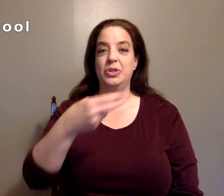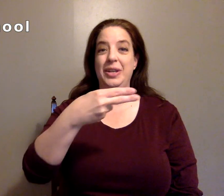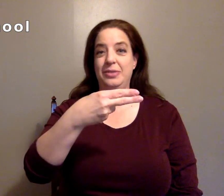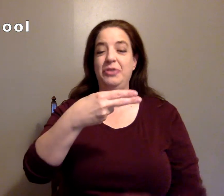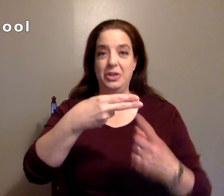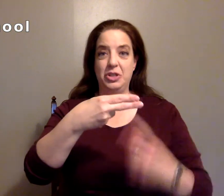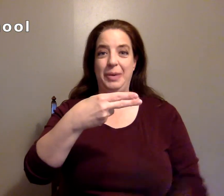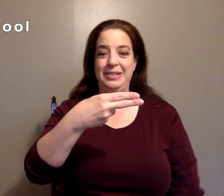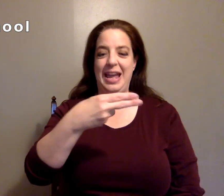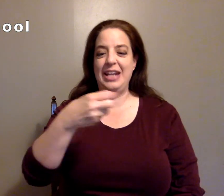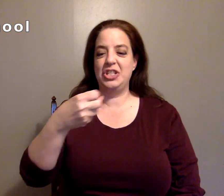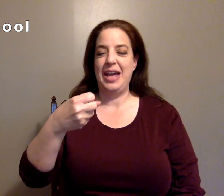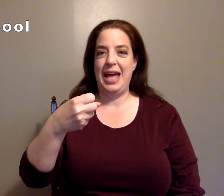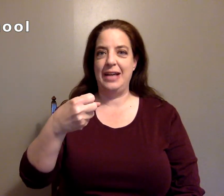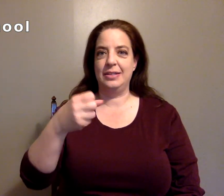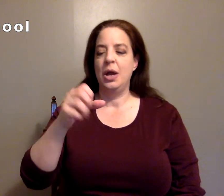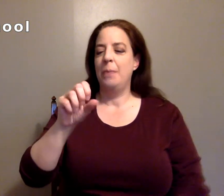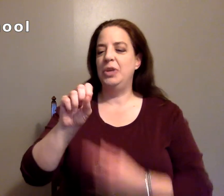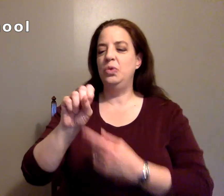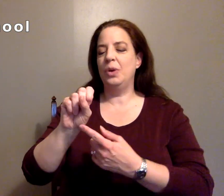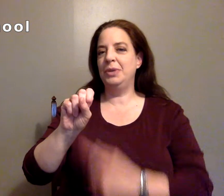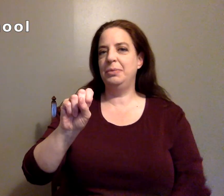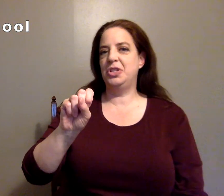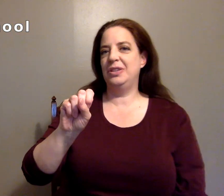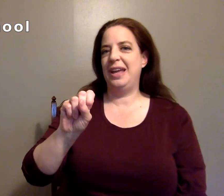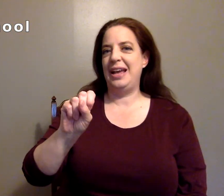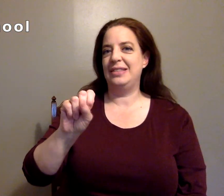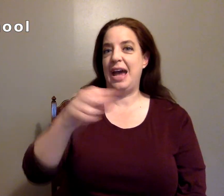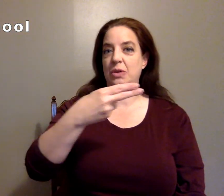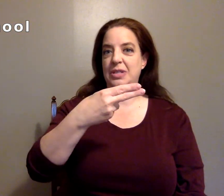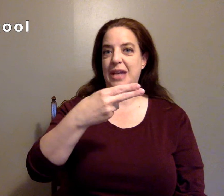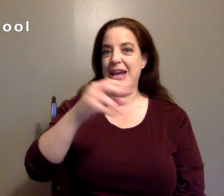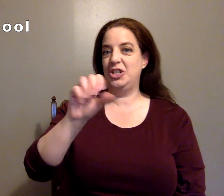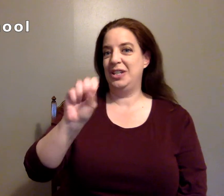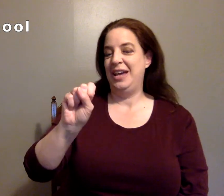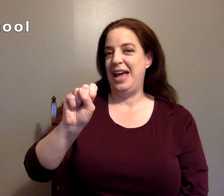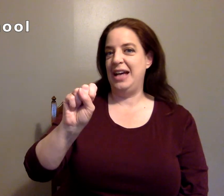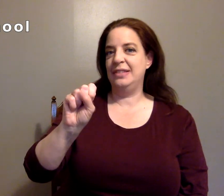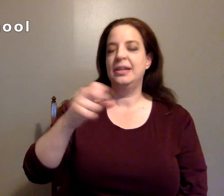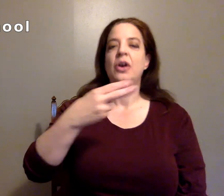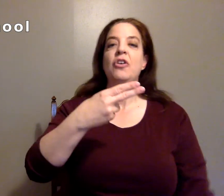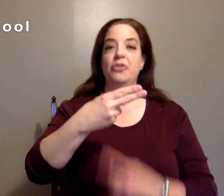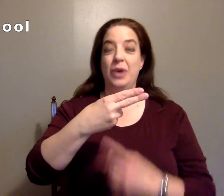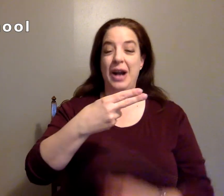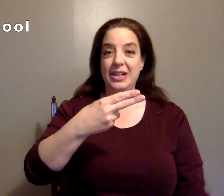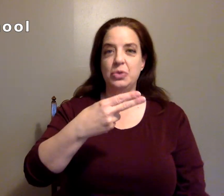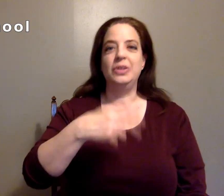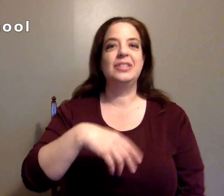it's fingerspelled HS, but normally we turn that S out, HS. For high school, this is a